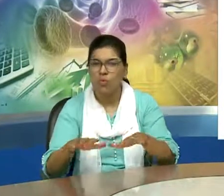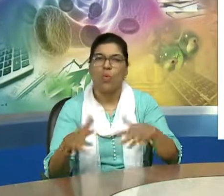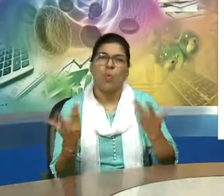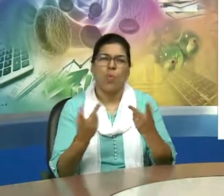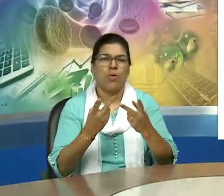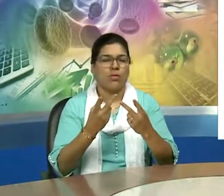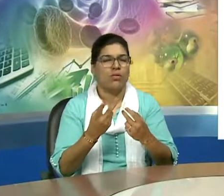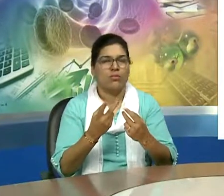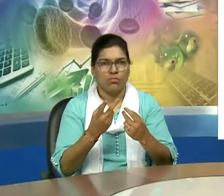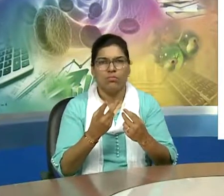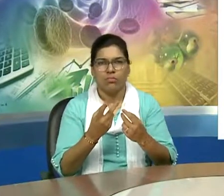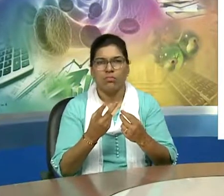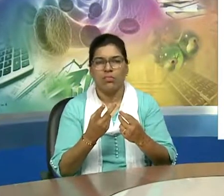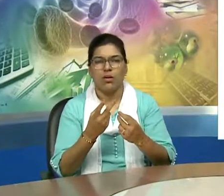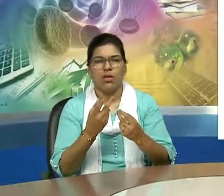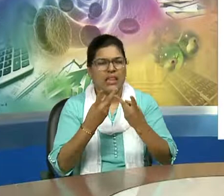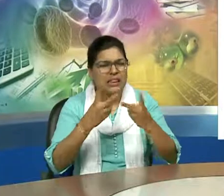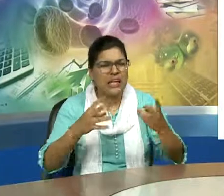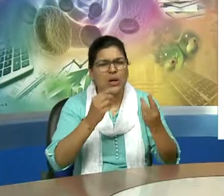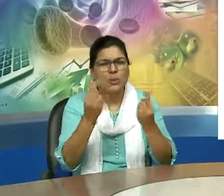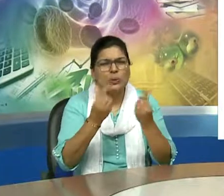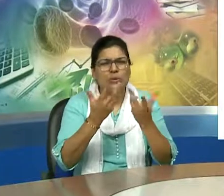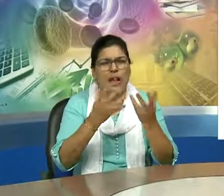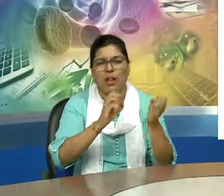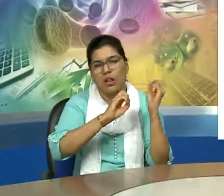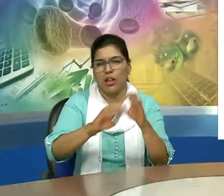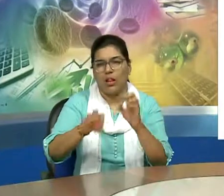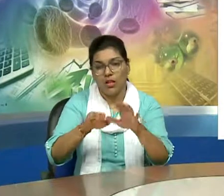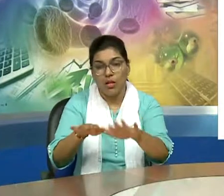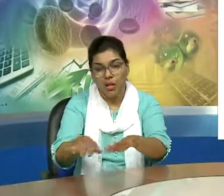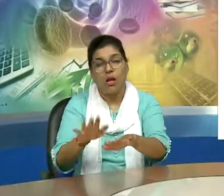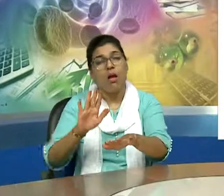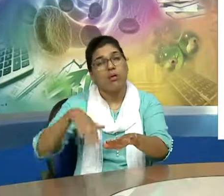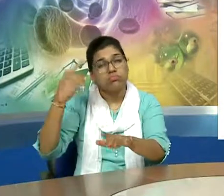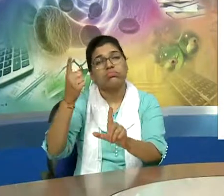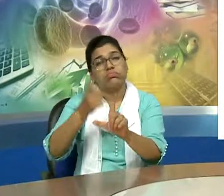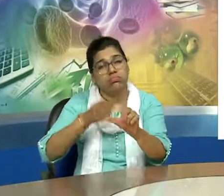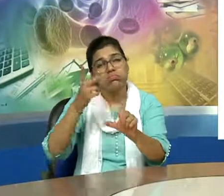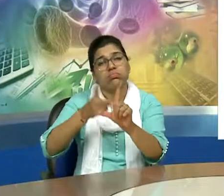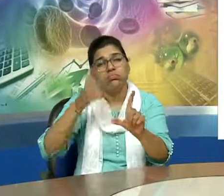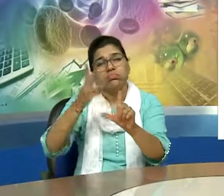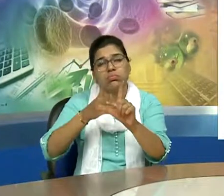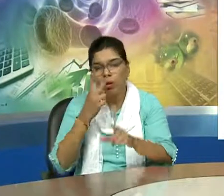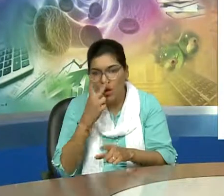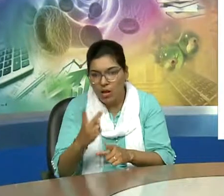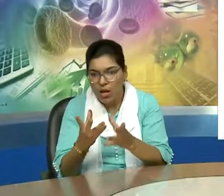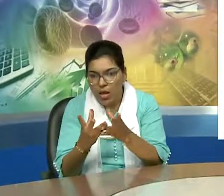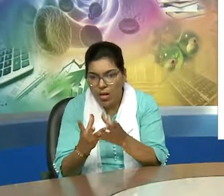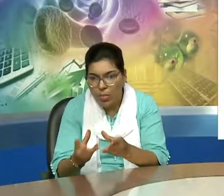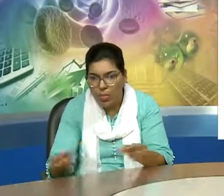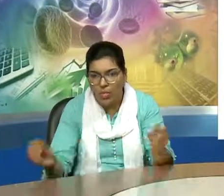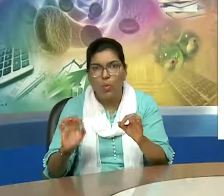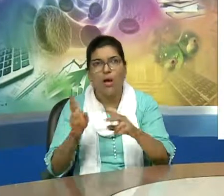cannot expire, or something which cannot be dissolved, or in other words, something which cannot